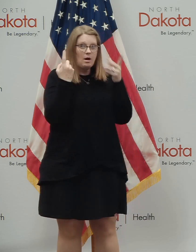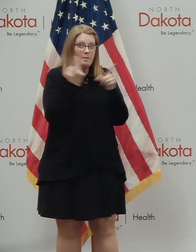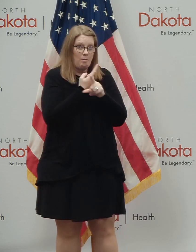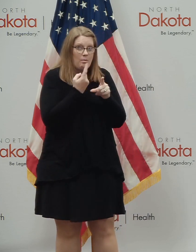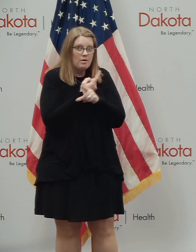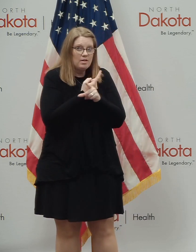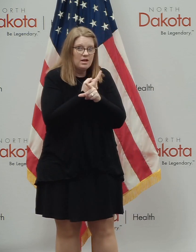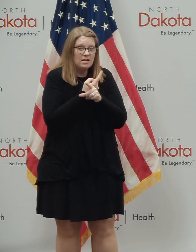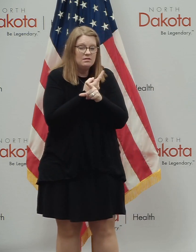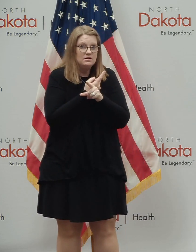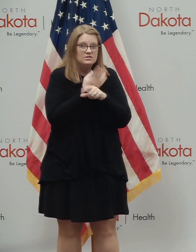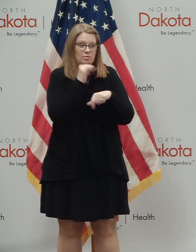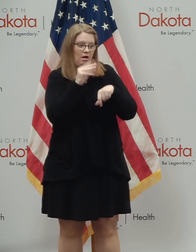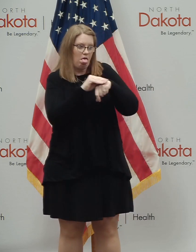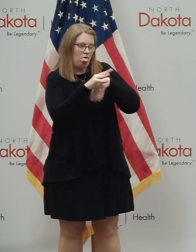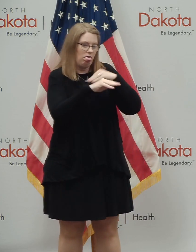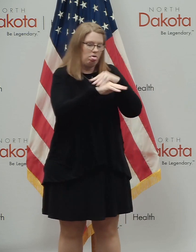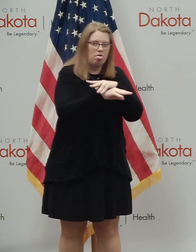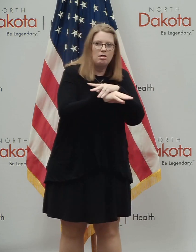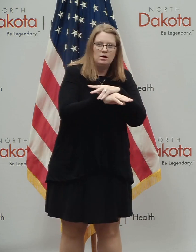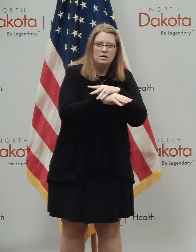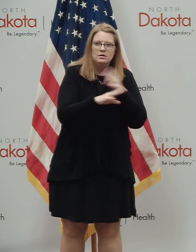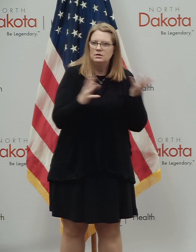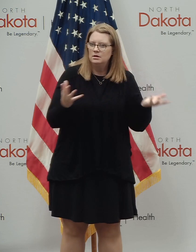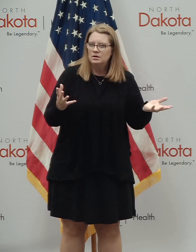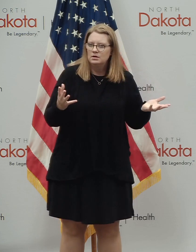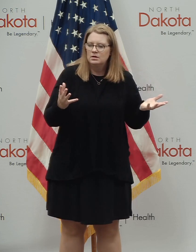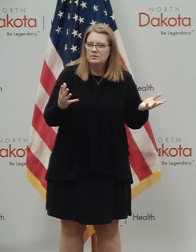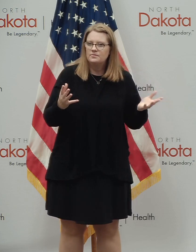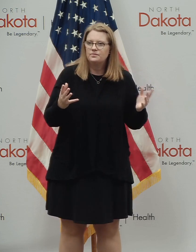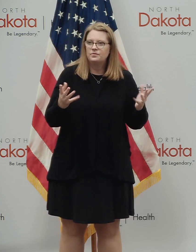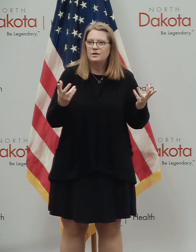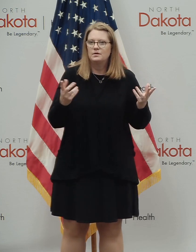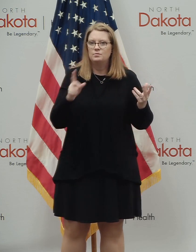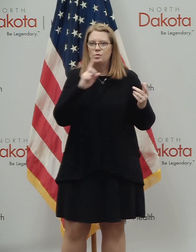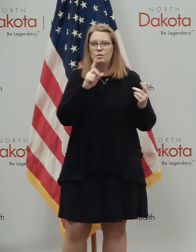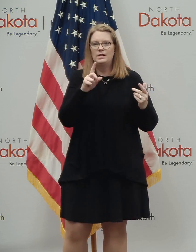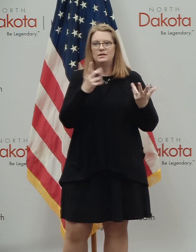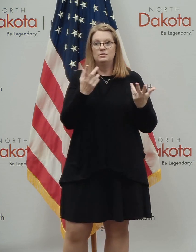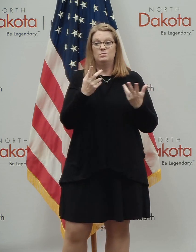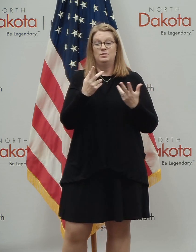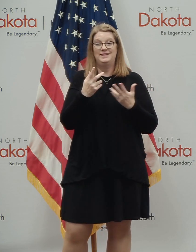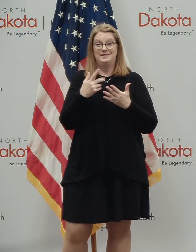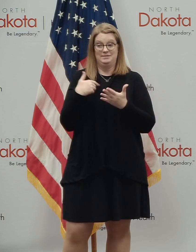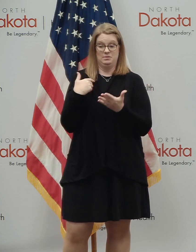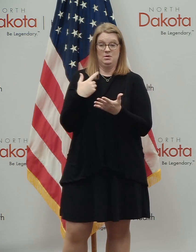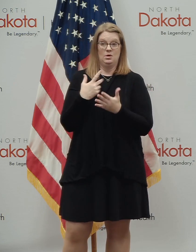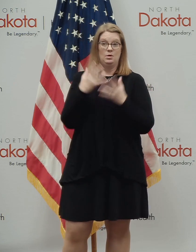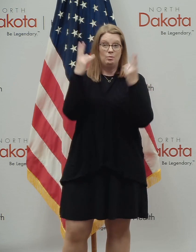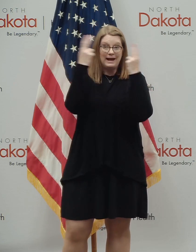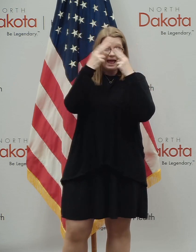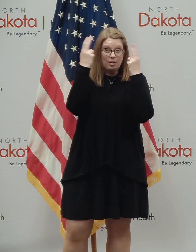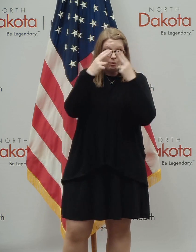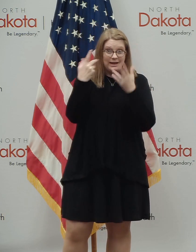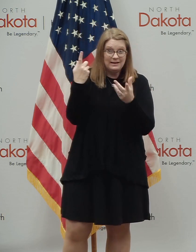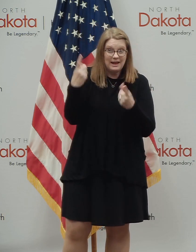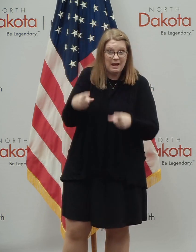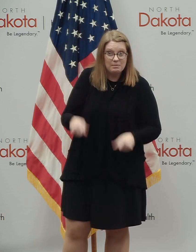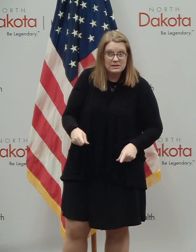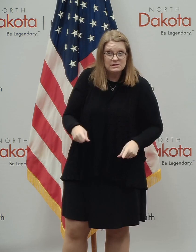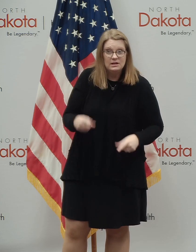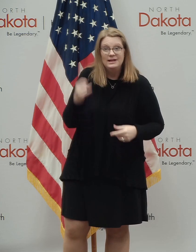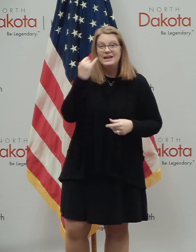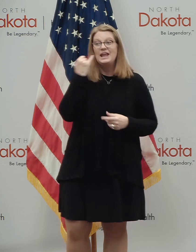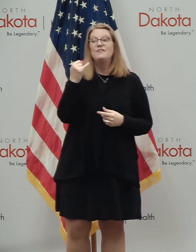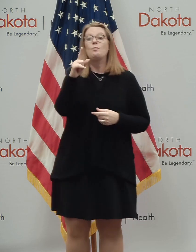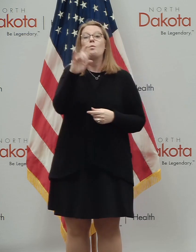we're not spreading it, we could dramatically see, even by the time Halloween got here, if we had